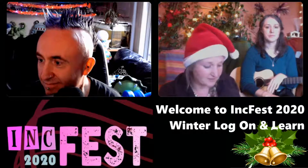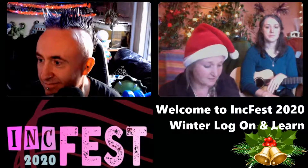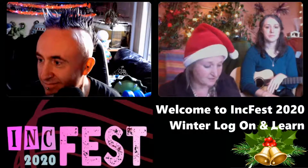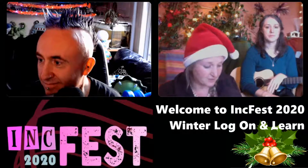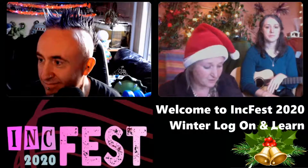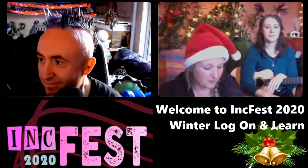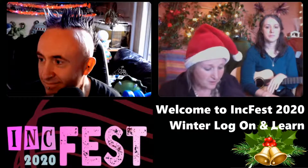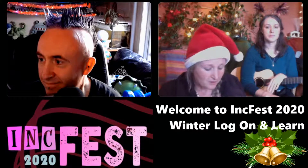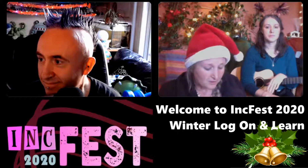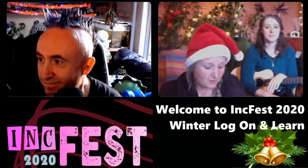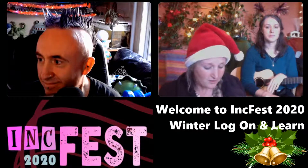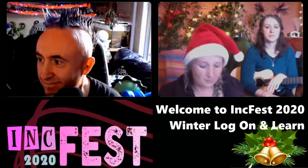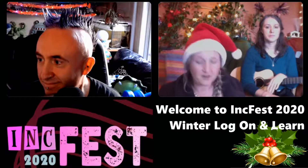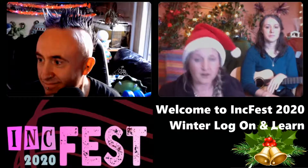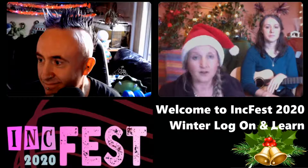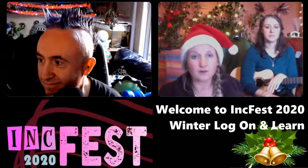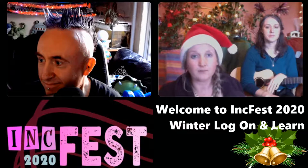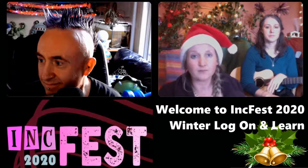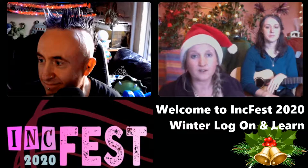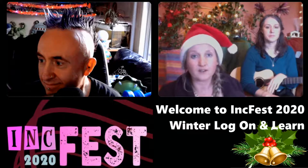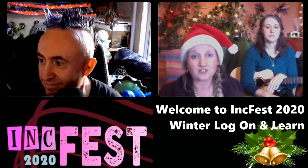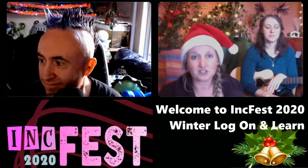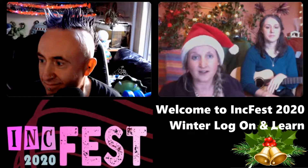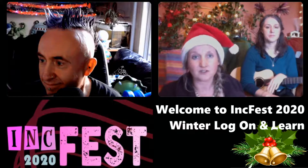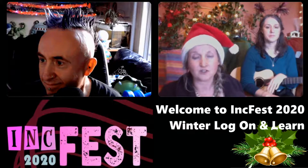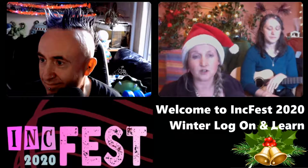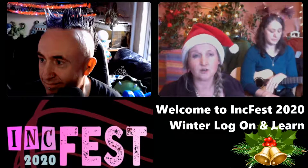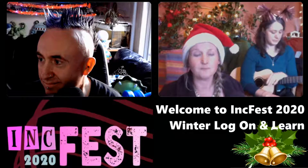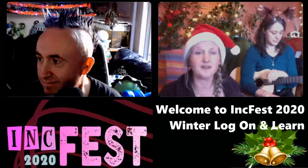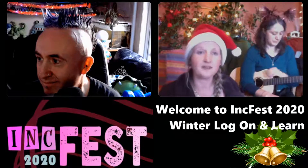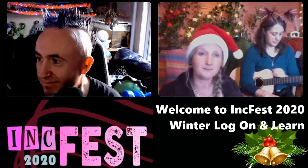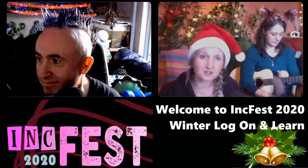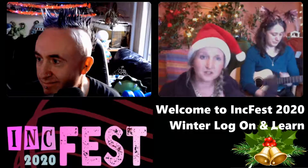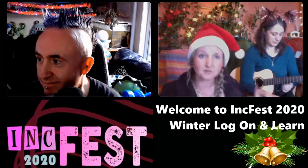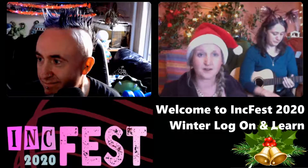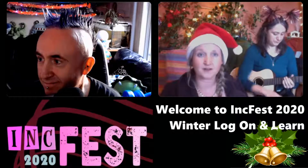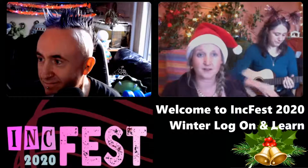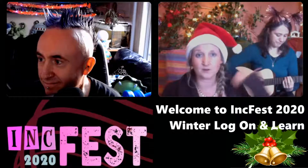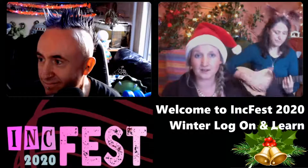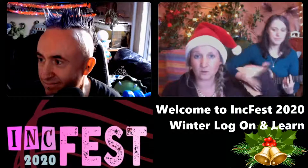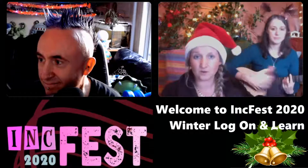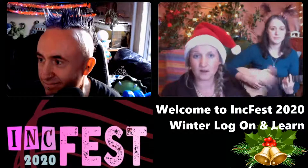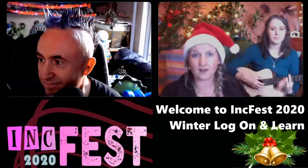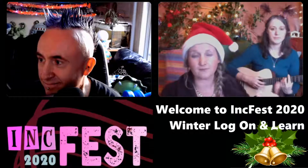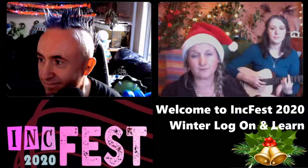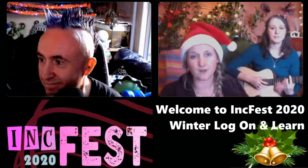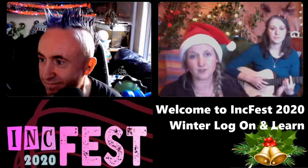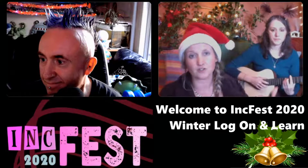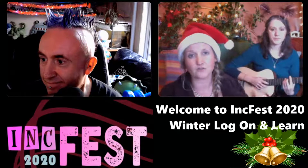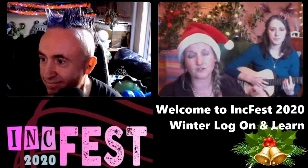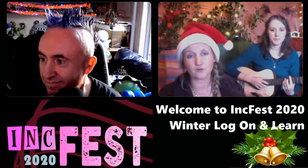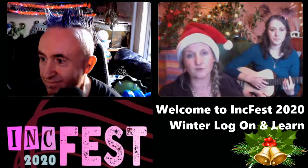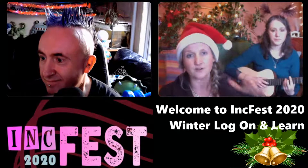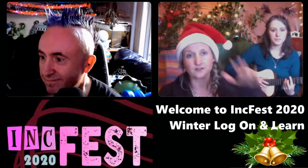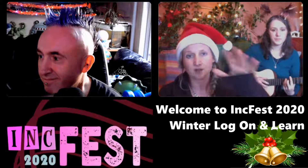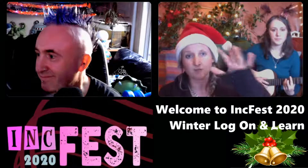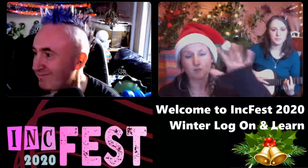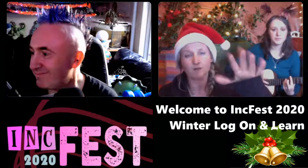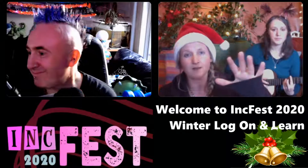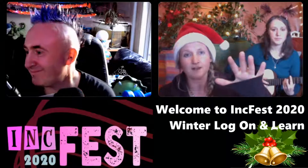so yeah, we're going to challenge you. Me and Misha are going to give you a little live version of the song first. So don't worry, Lee. We'll